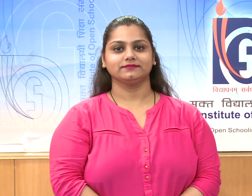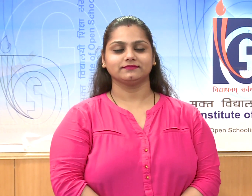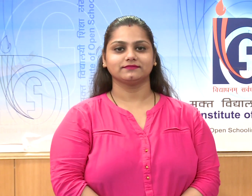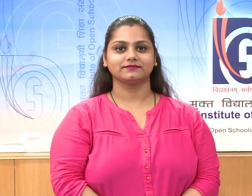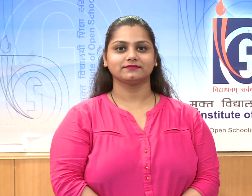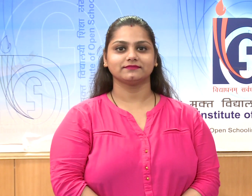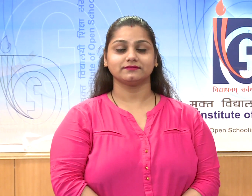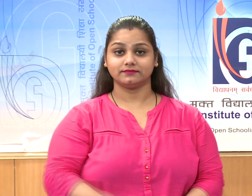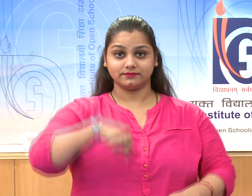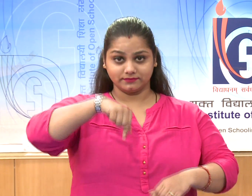In this video,